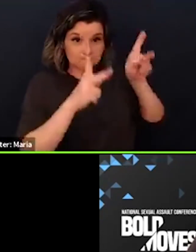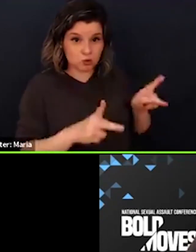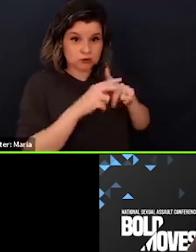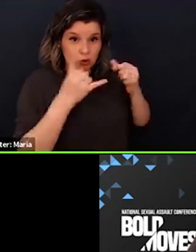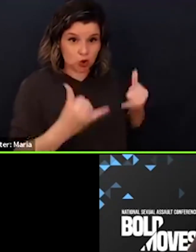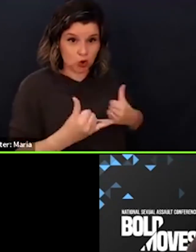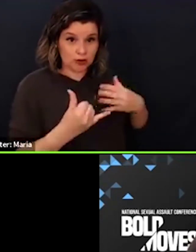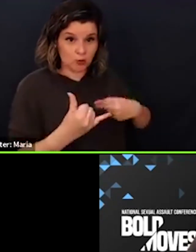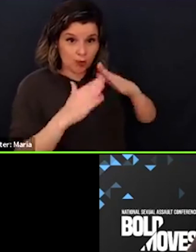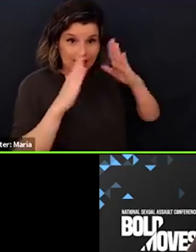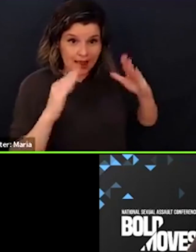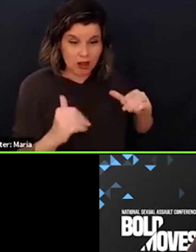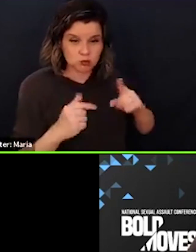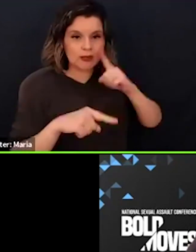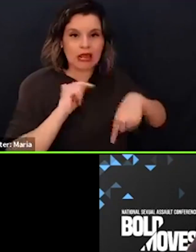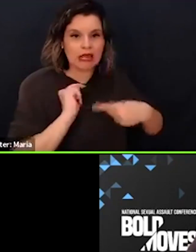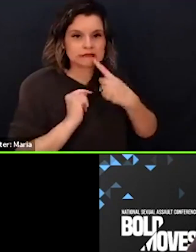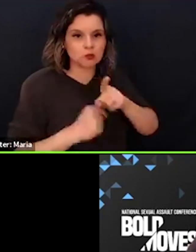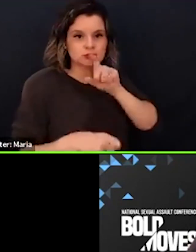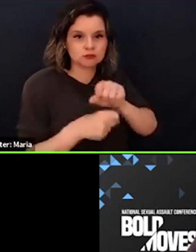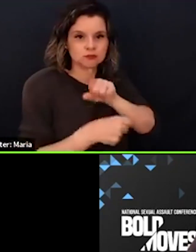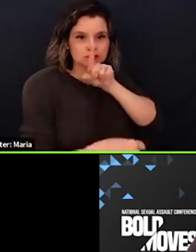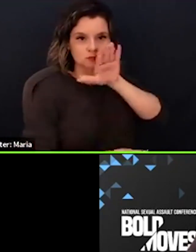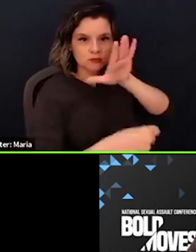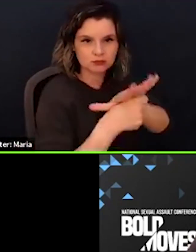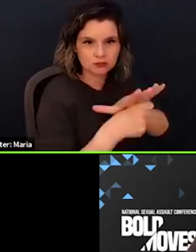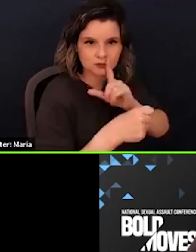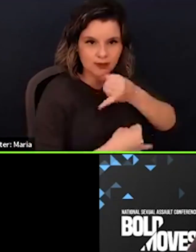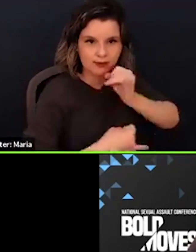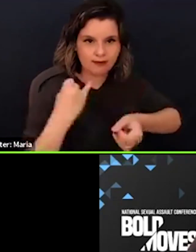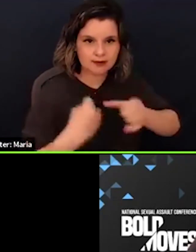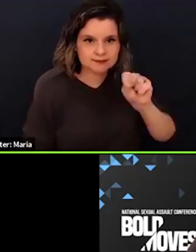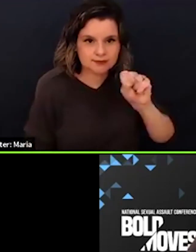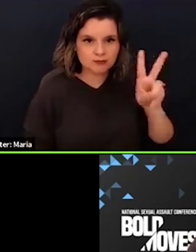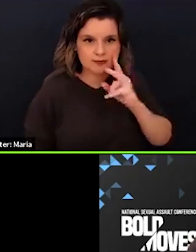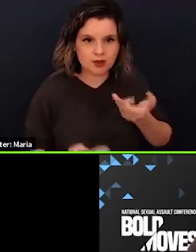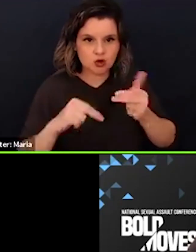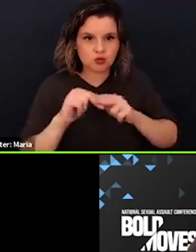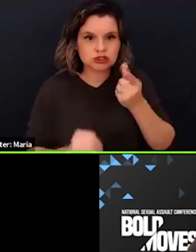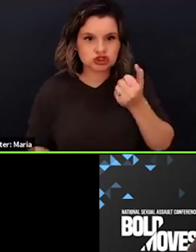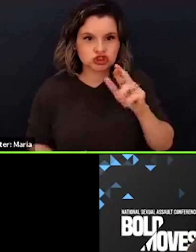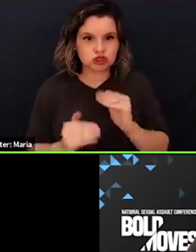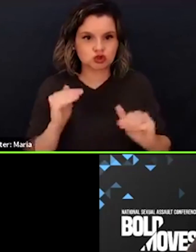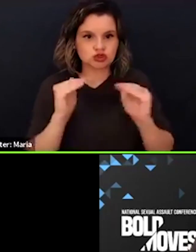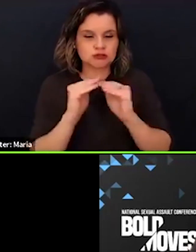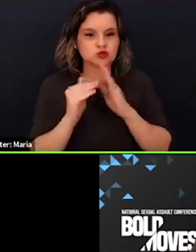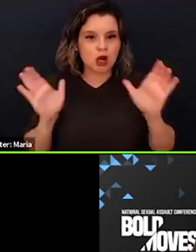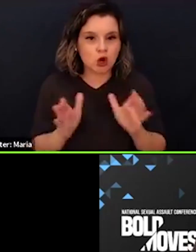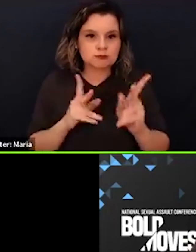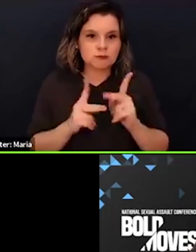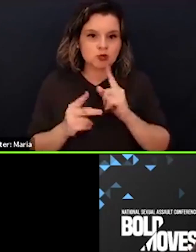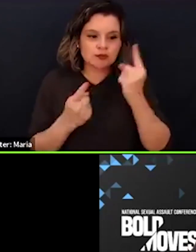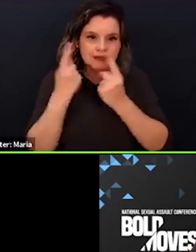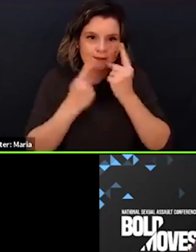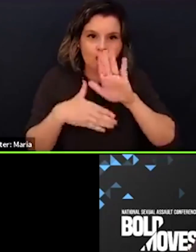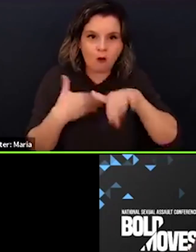White House, we can't say we really committed to ending sexual violence and increasing gender justice. So I urge people to think about all